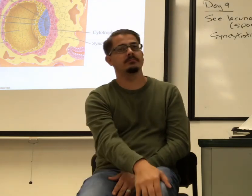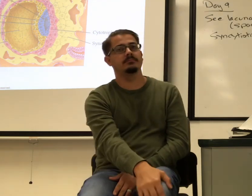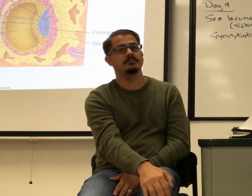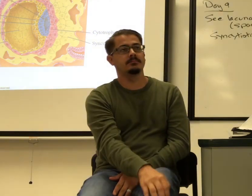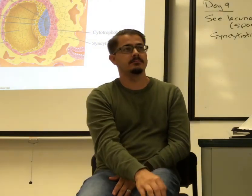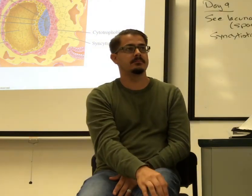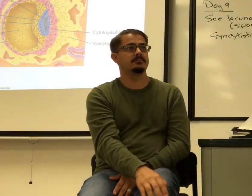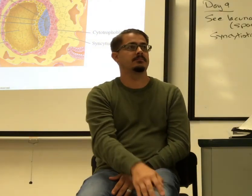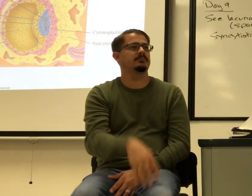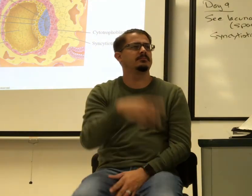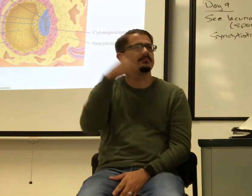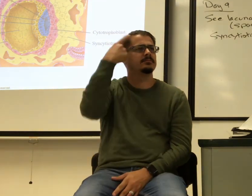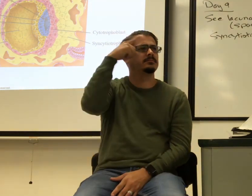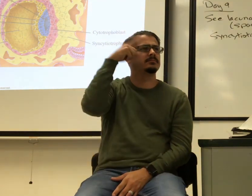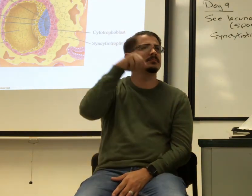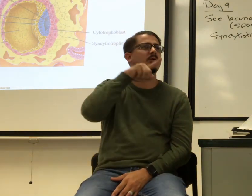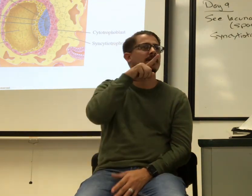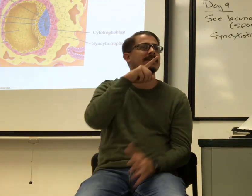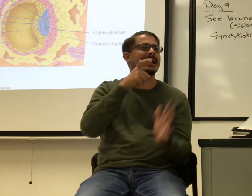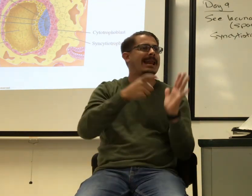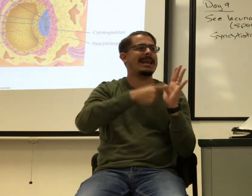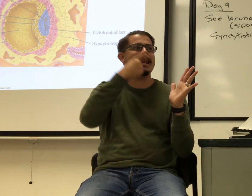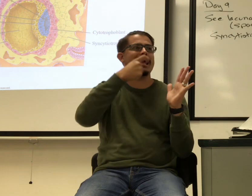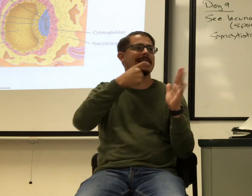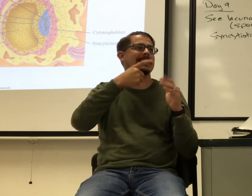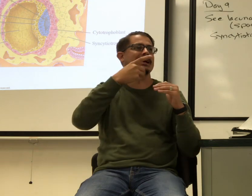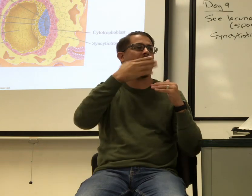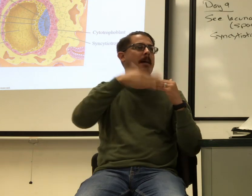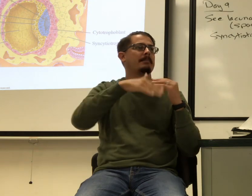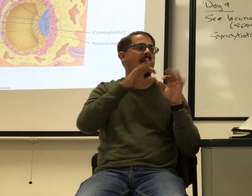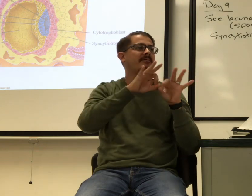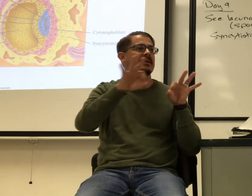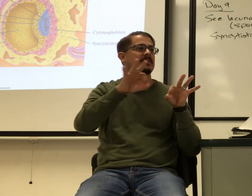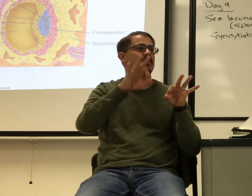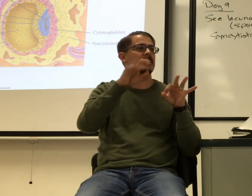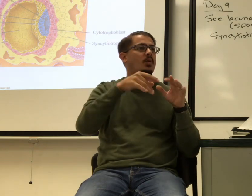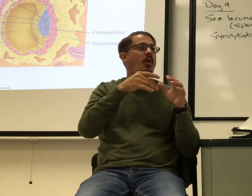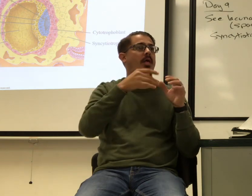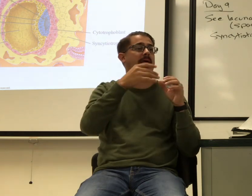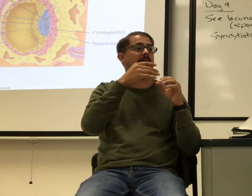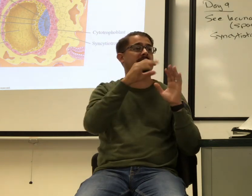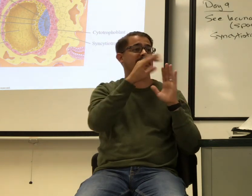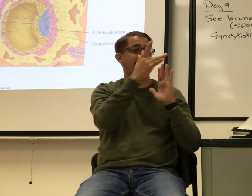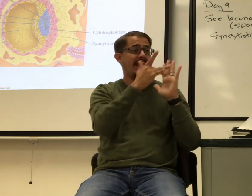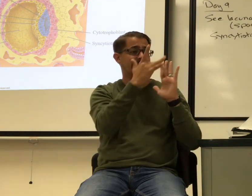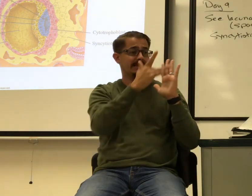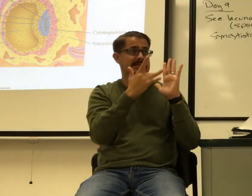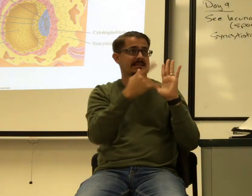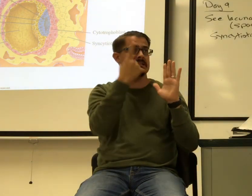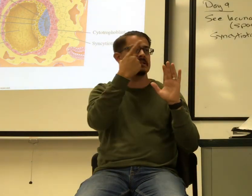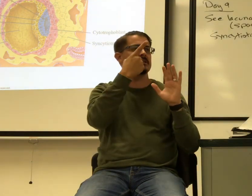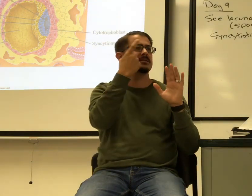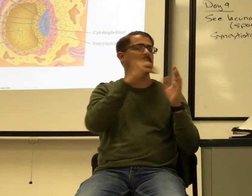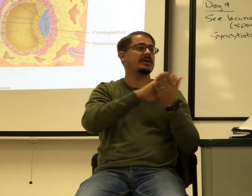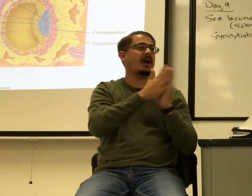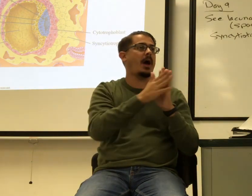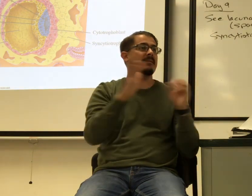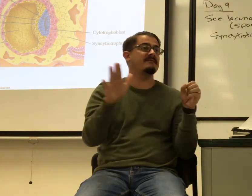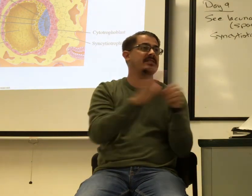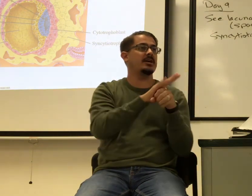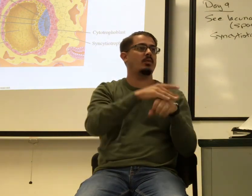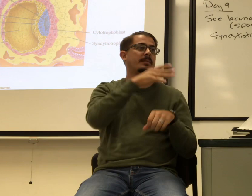The goal is to make a blood vessel, and you want these spaces to become filled with maternal blood, although that hasn't quite happened yet.